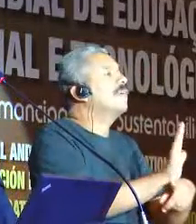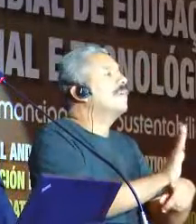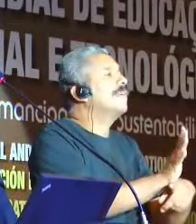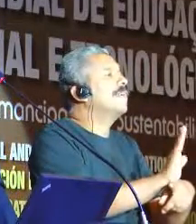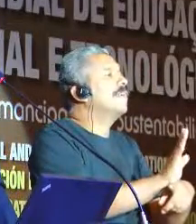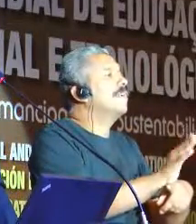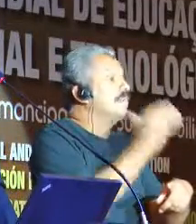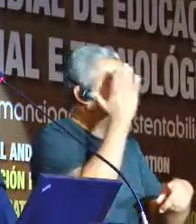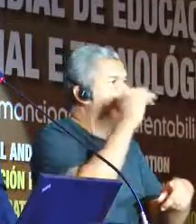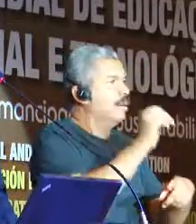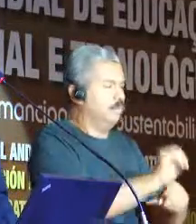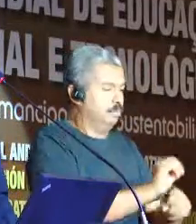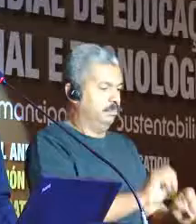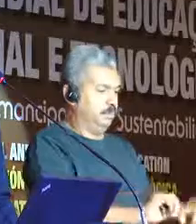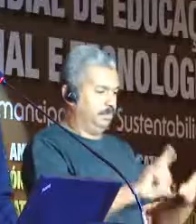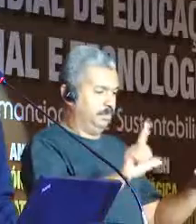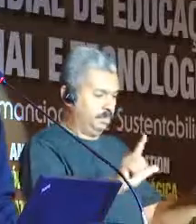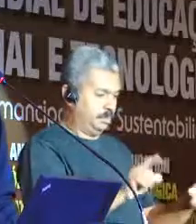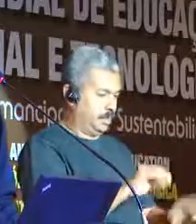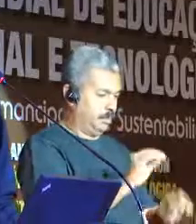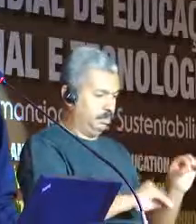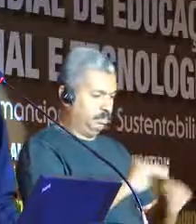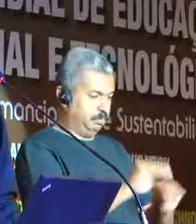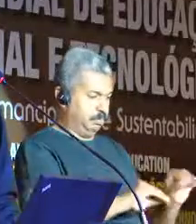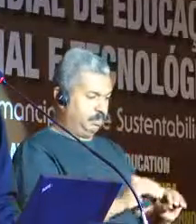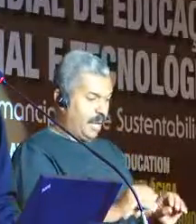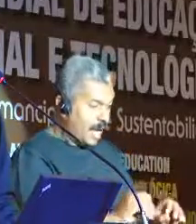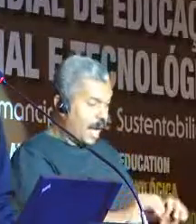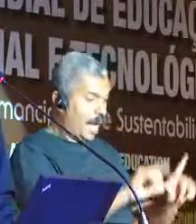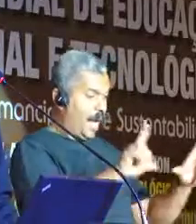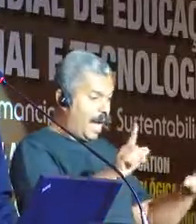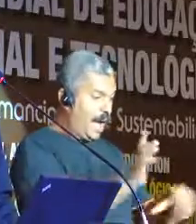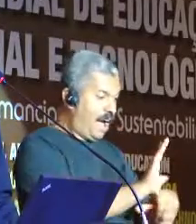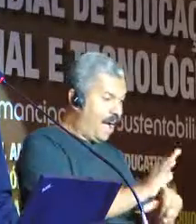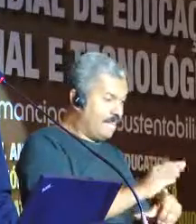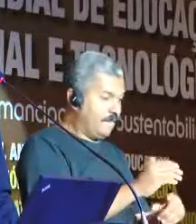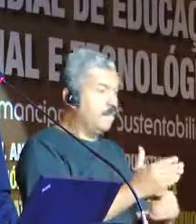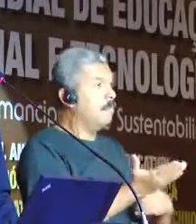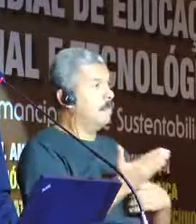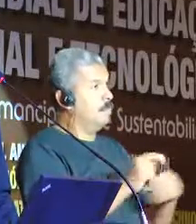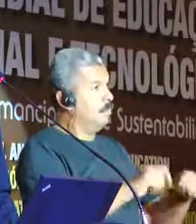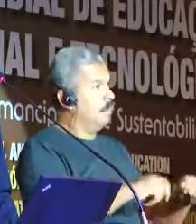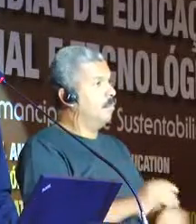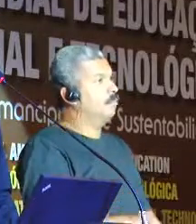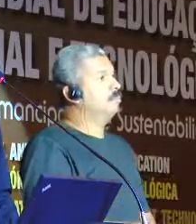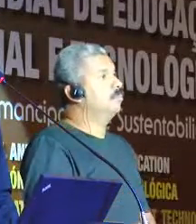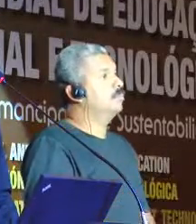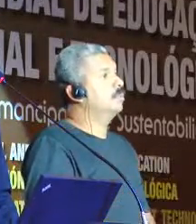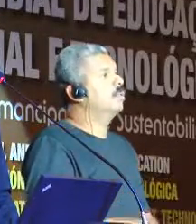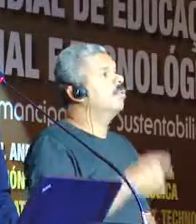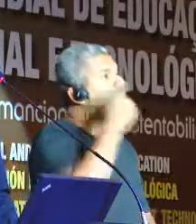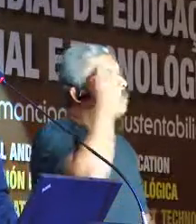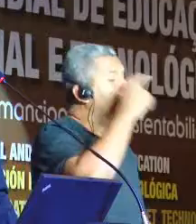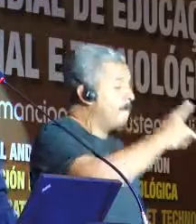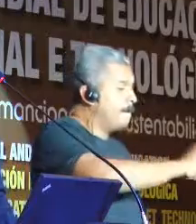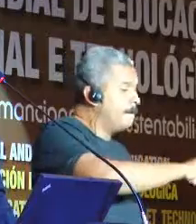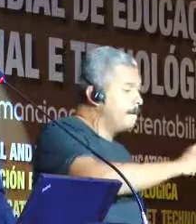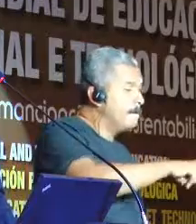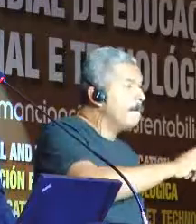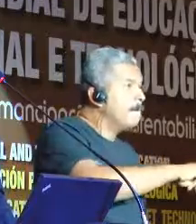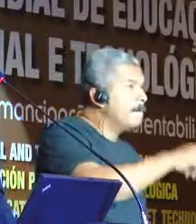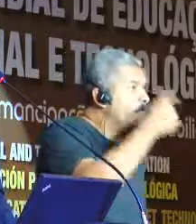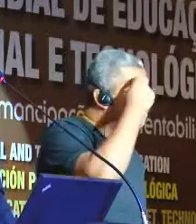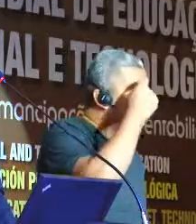Rings, and The Hobbit. All of these are rendered on these supercomputers using Linux.